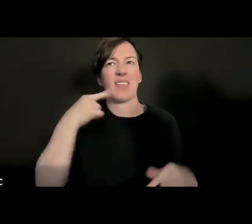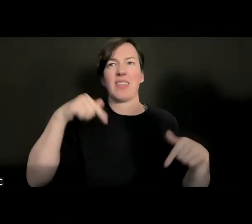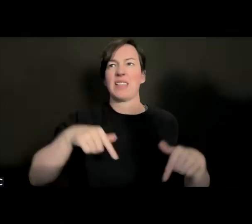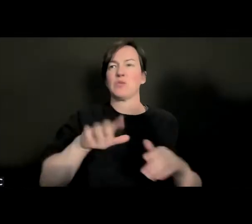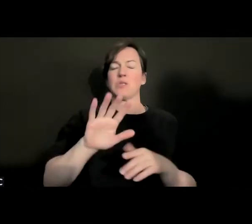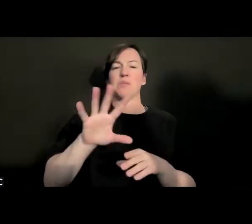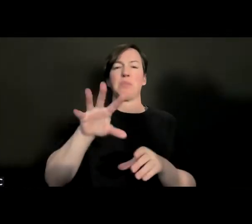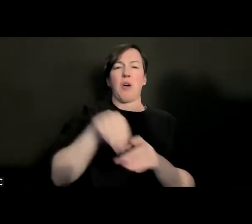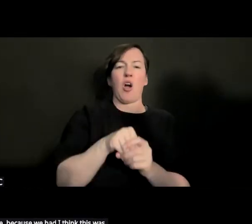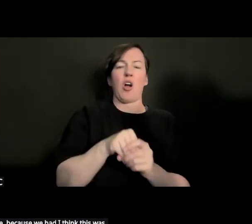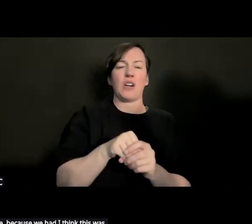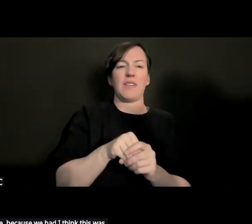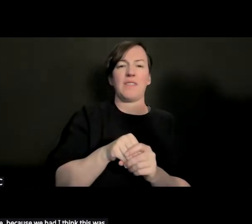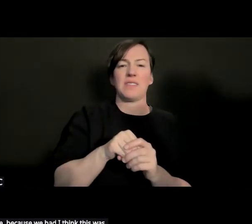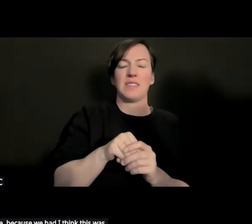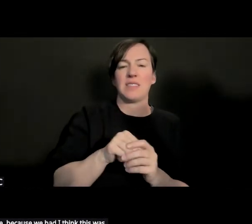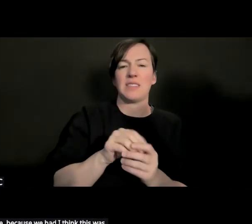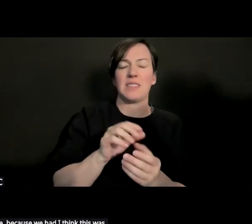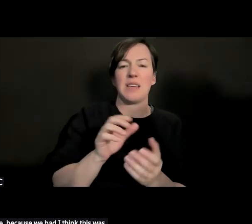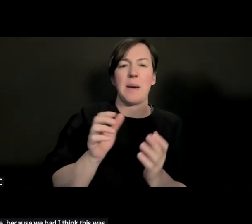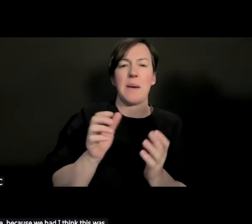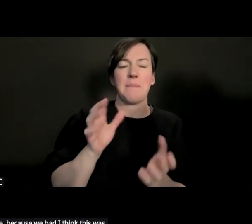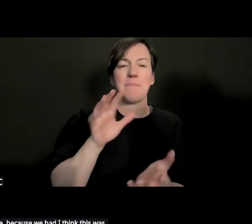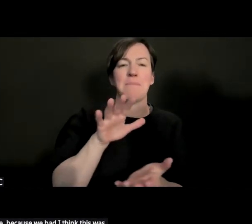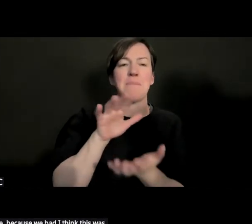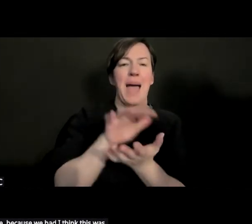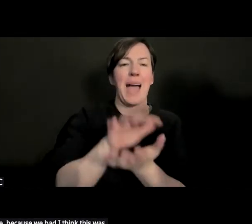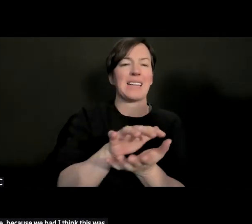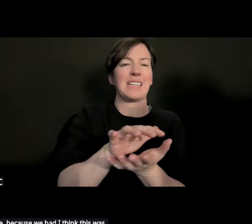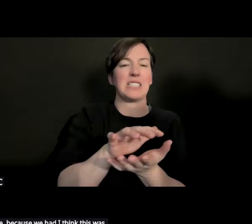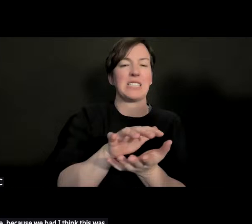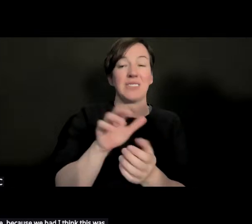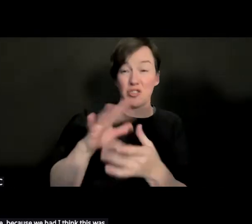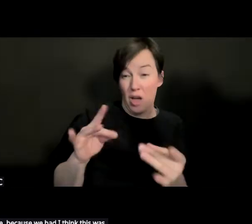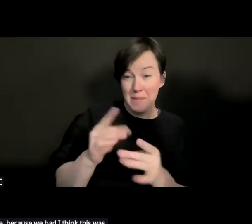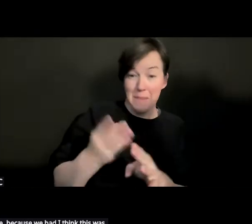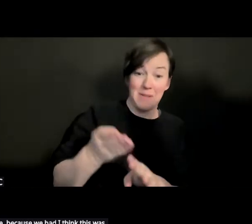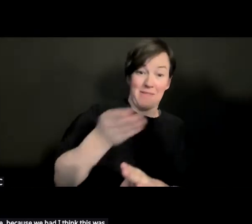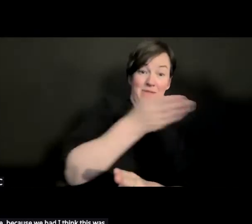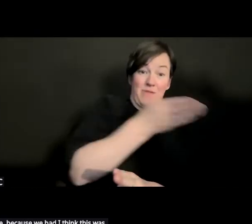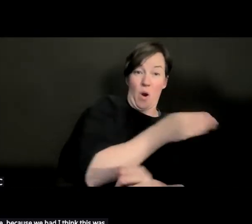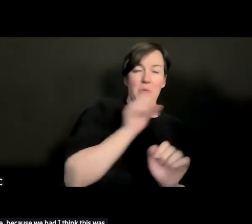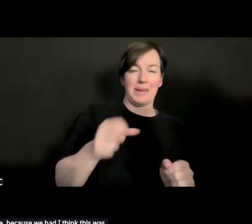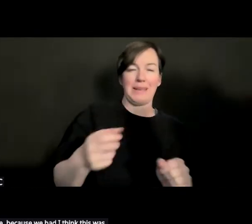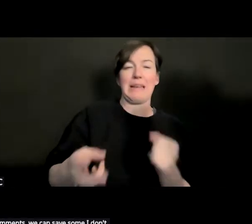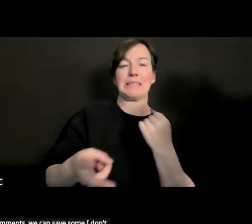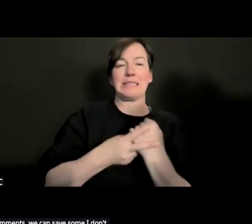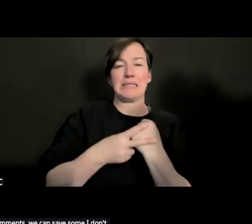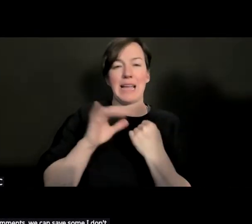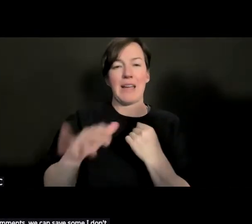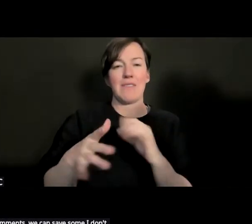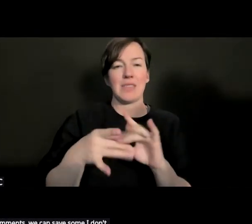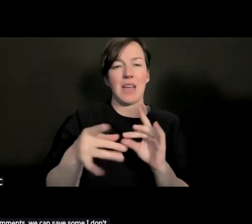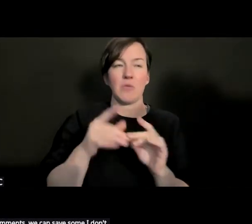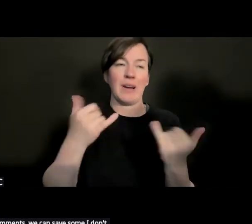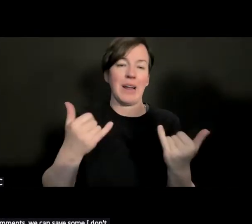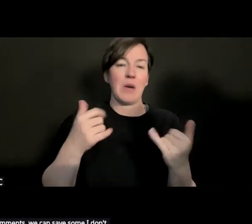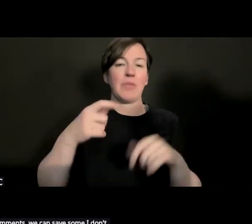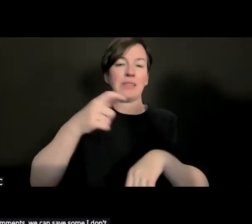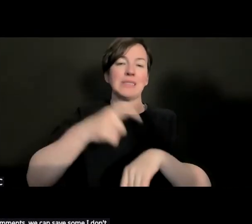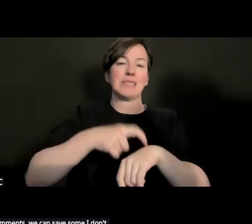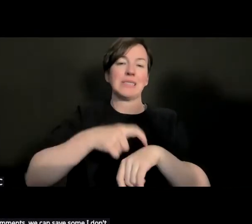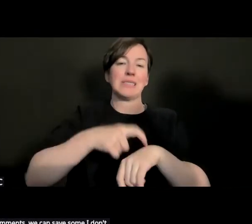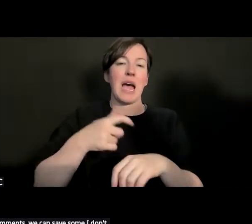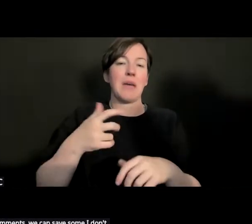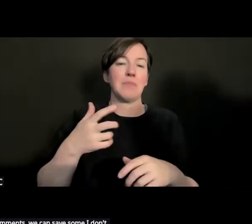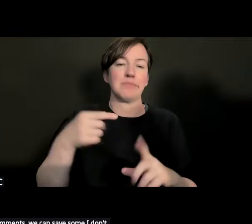the package, if we can get these comments, we can save some, I don't know, it's not the process, it's the time at this point. Yeah, the